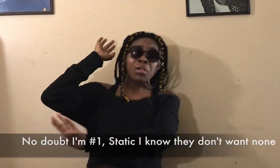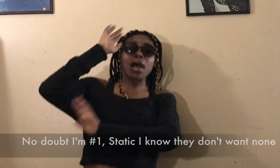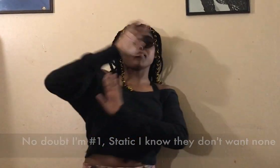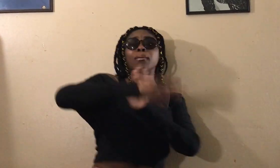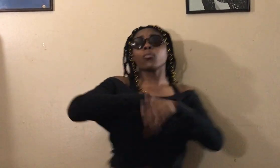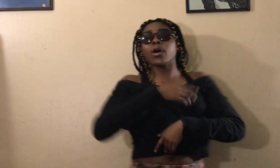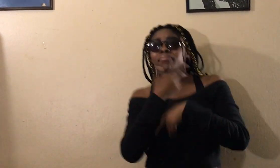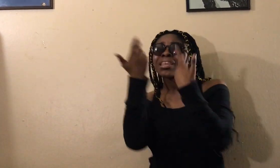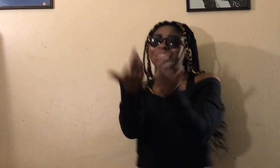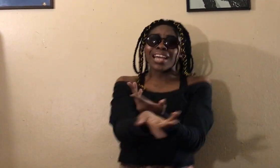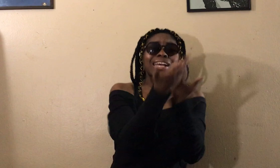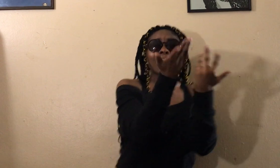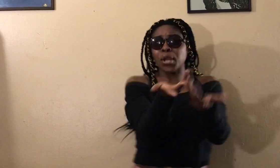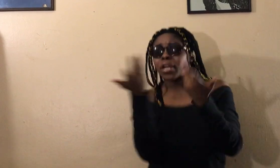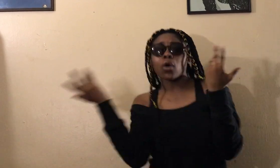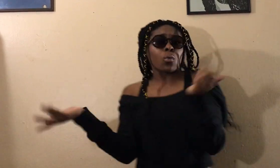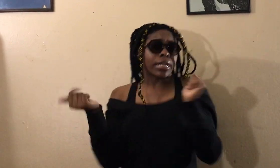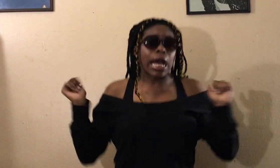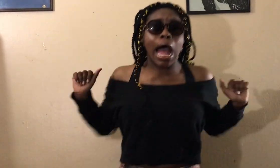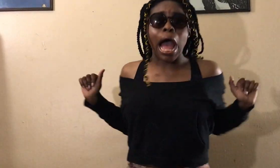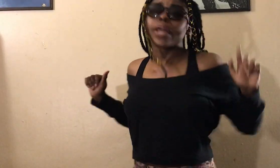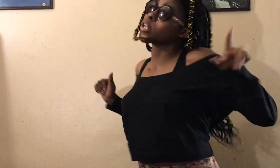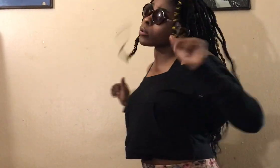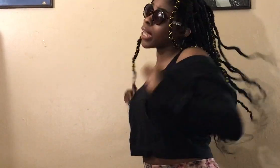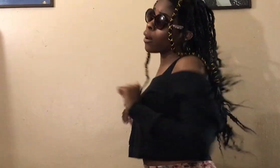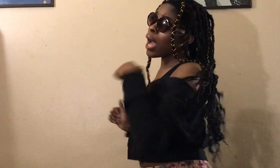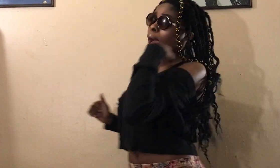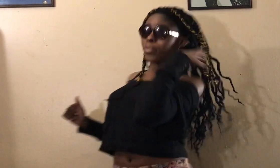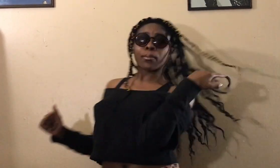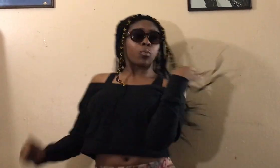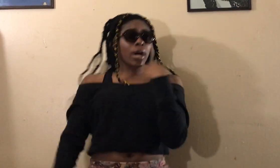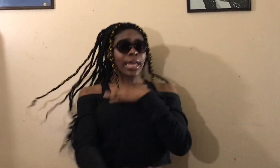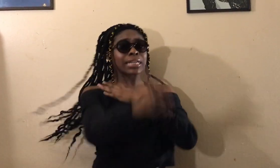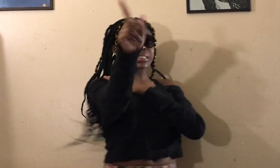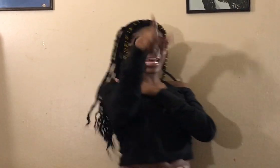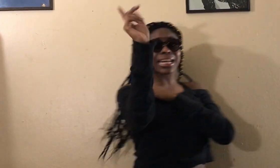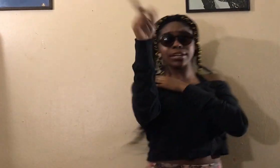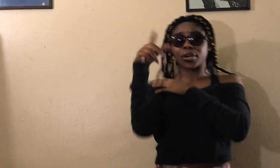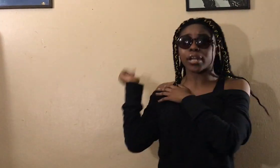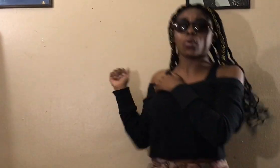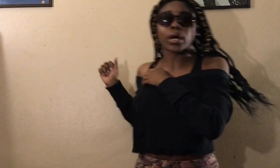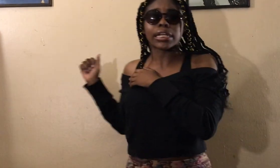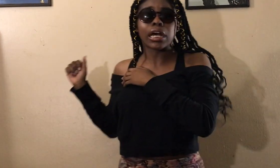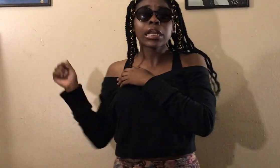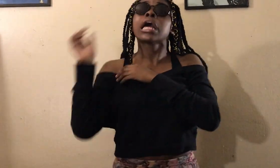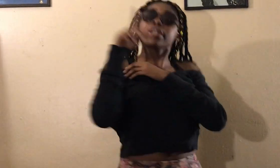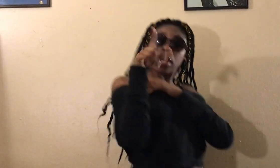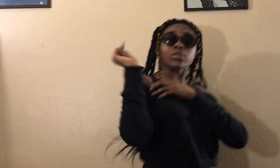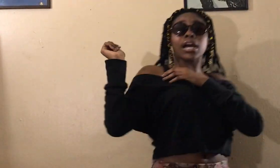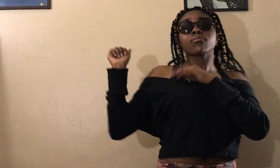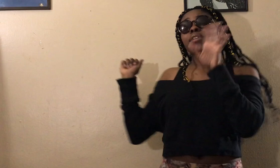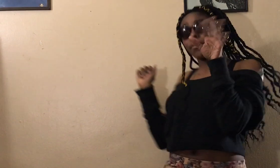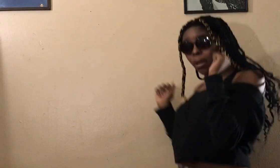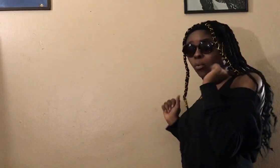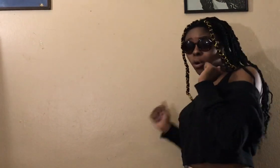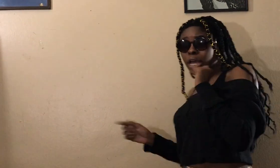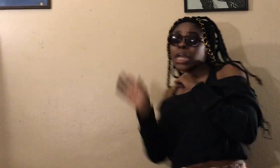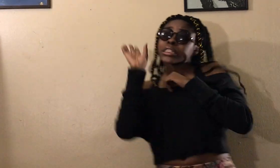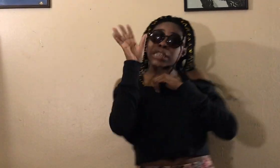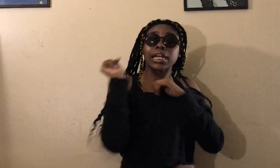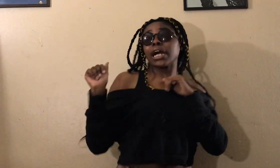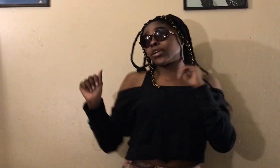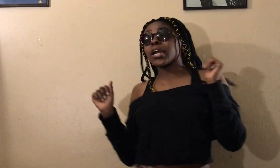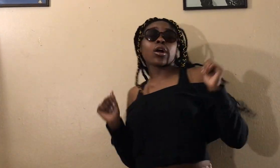No doubt, I'm number one. Static, I know you don't wanna hot. No doubt, I'm number one. Static, I know you don't wanna. No doubt, I'm number